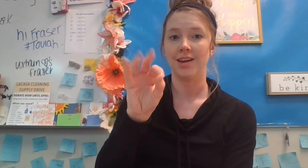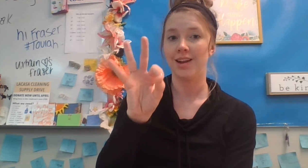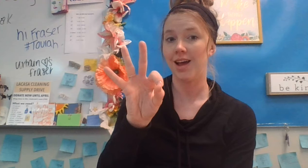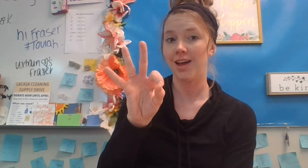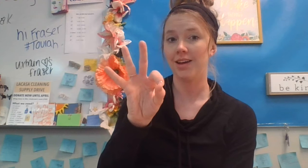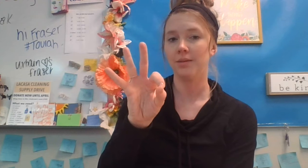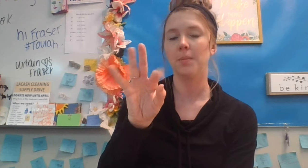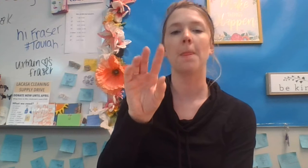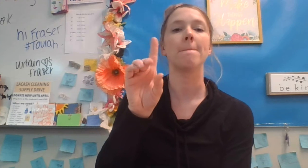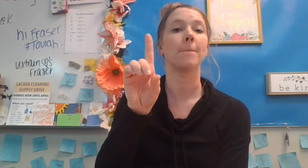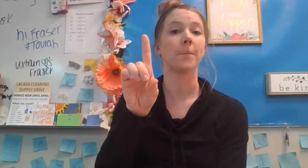109,